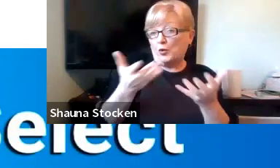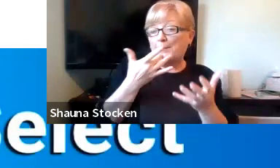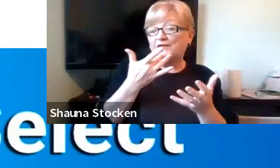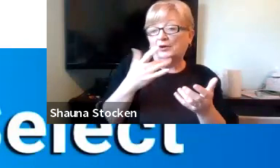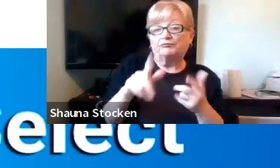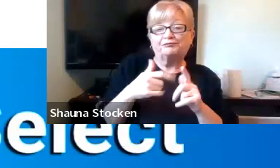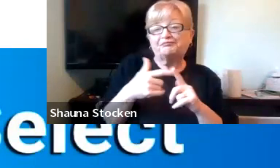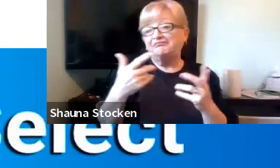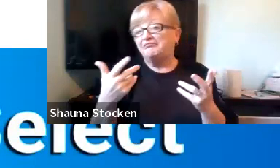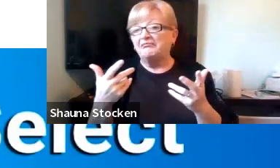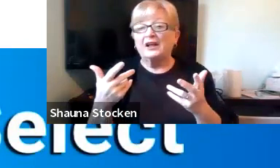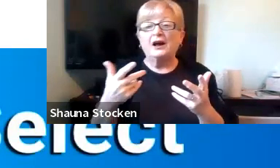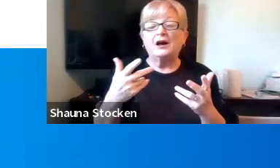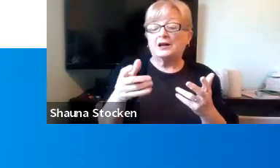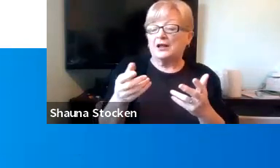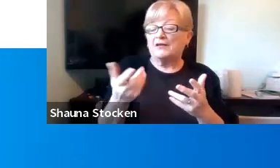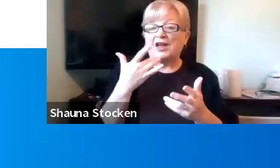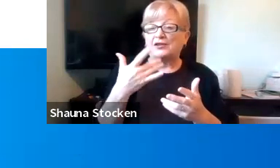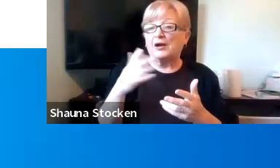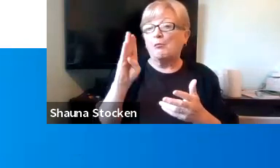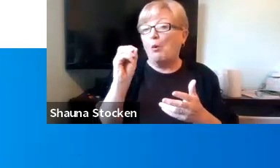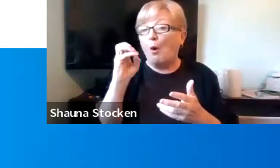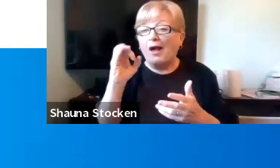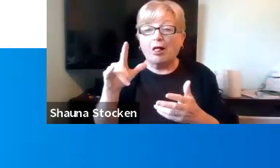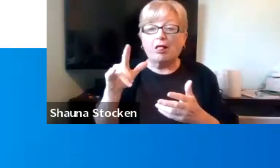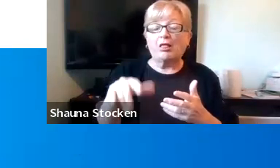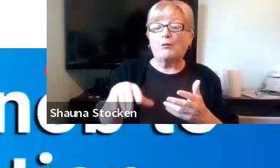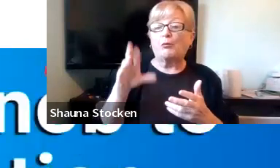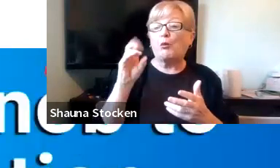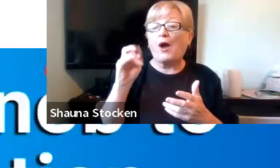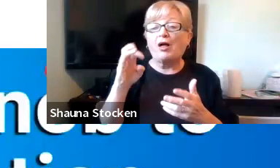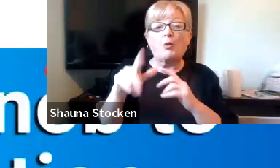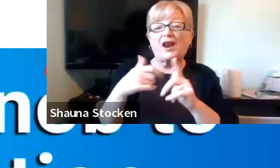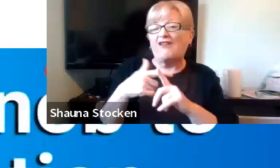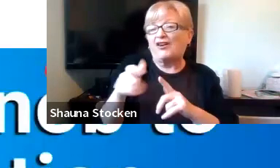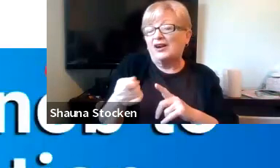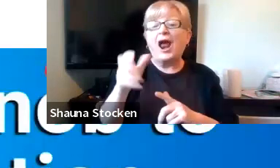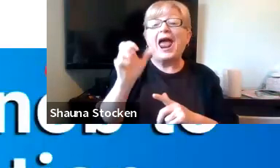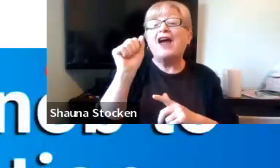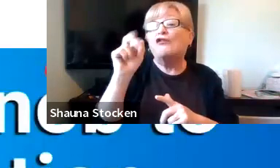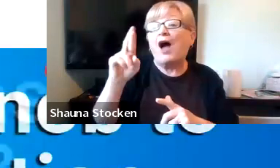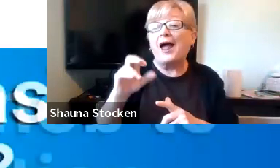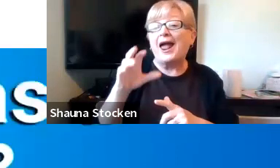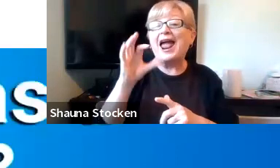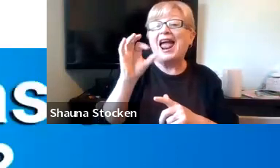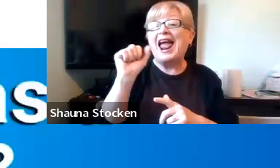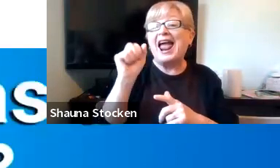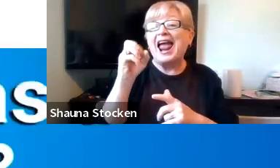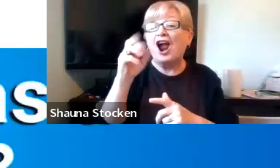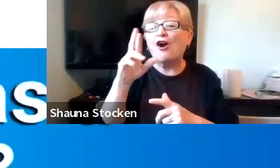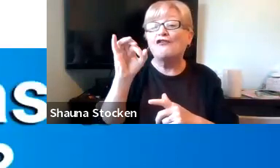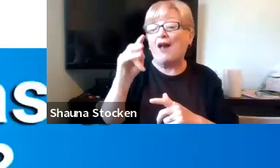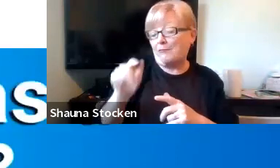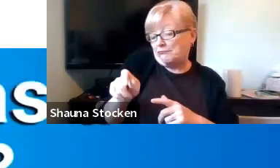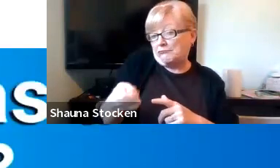current cooking function will blink. We will select air fry. Press the control knob to confirm the selection. Each